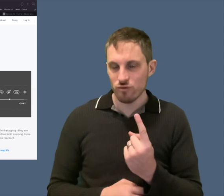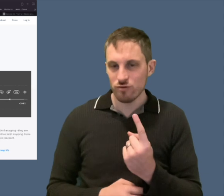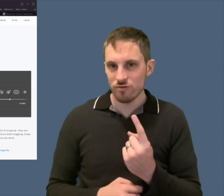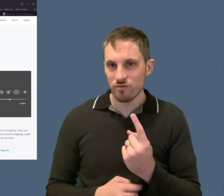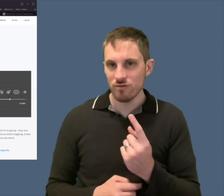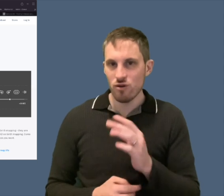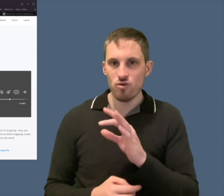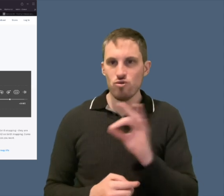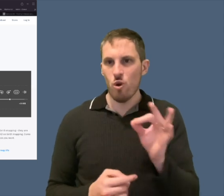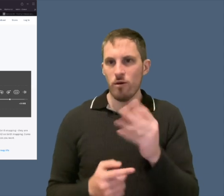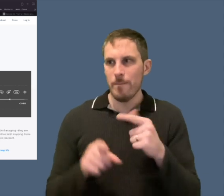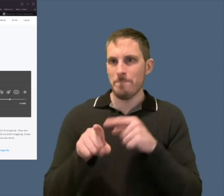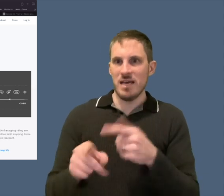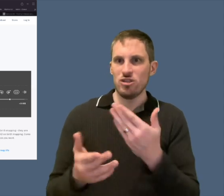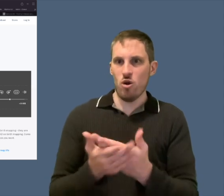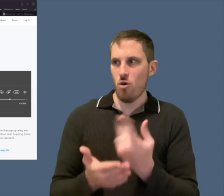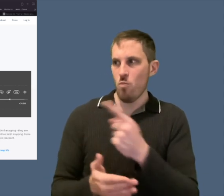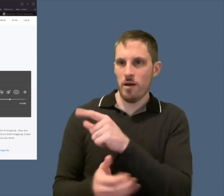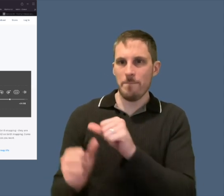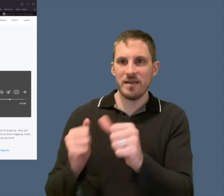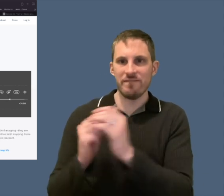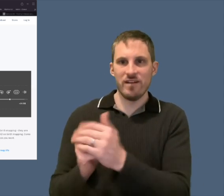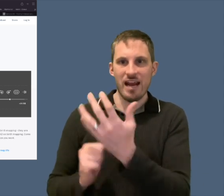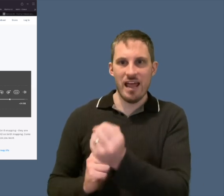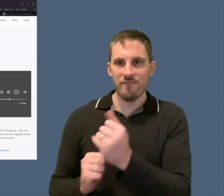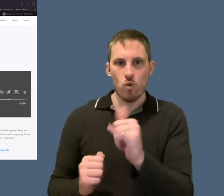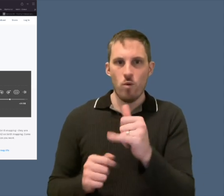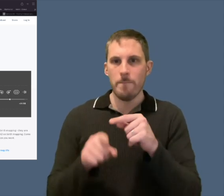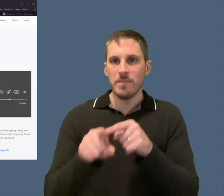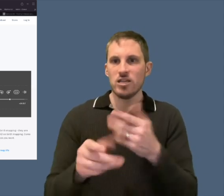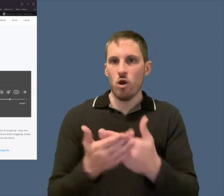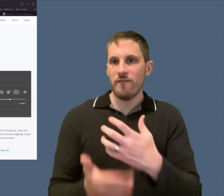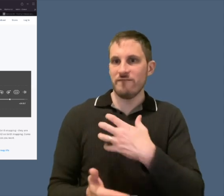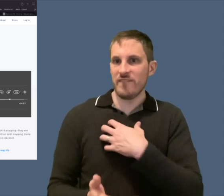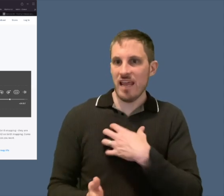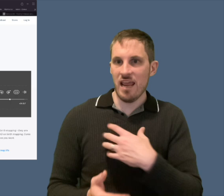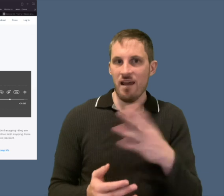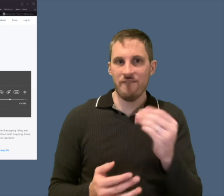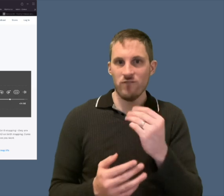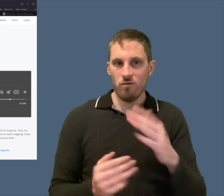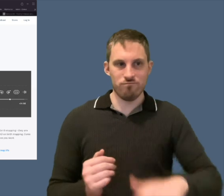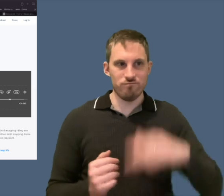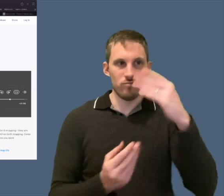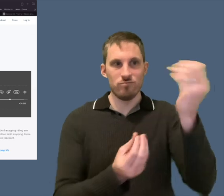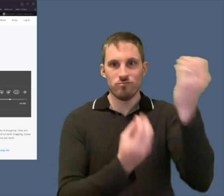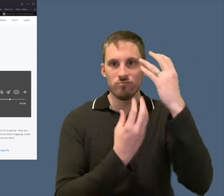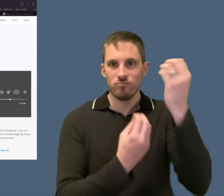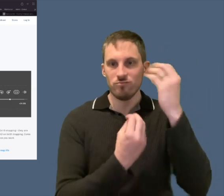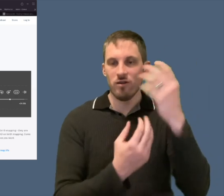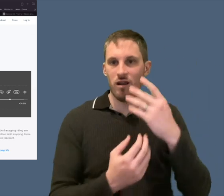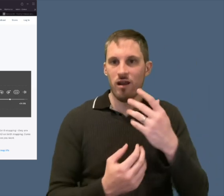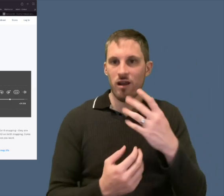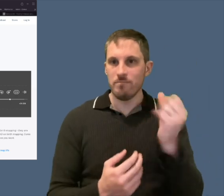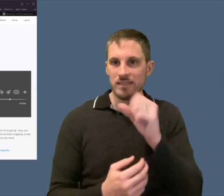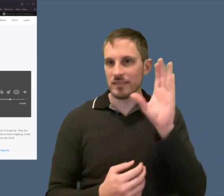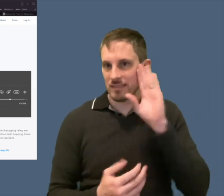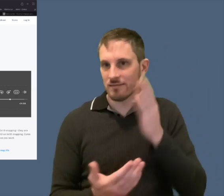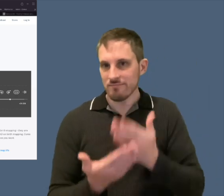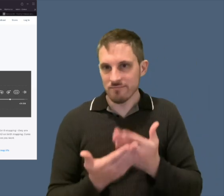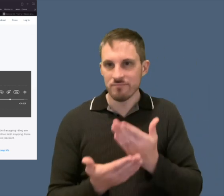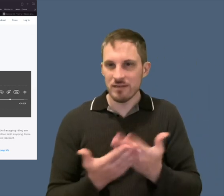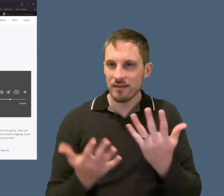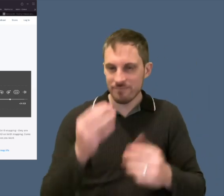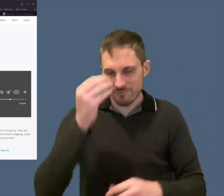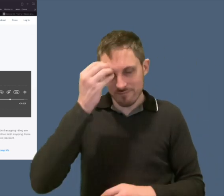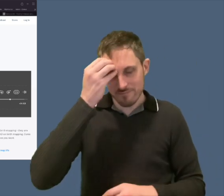on what your best friend had or fear from stories that have been passed down to you. When you do that birth training, do you